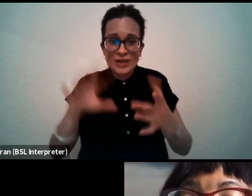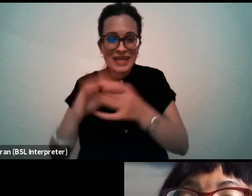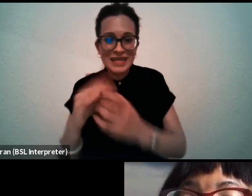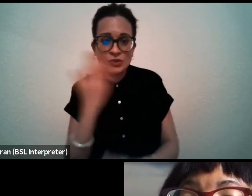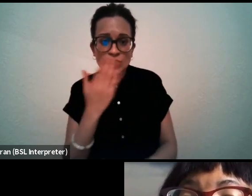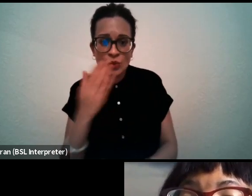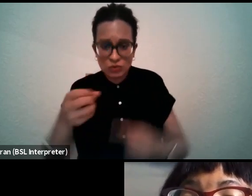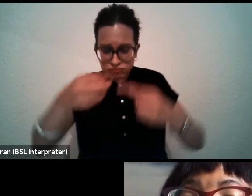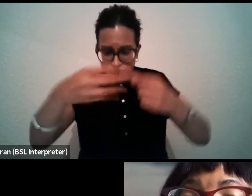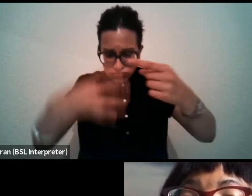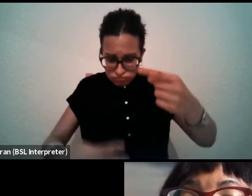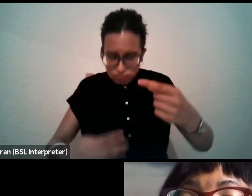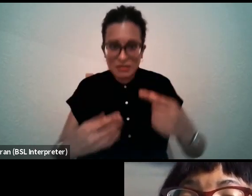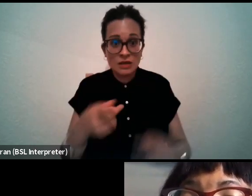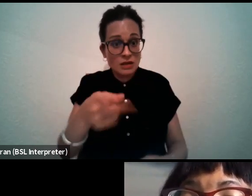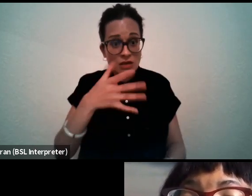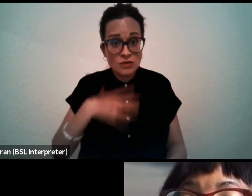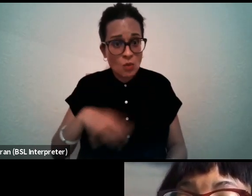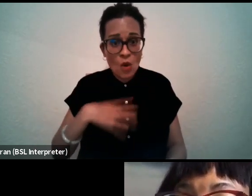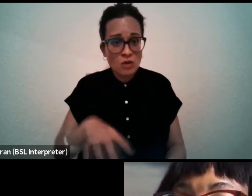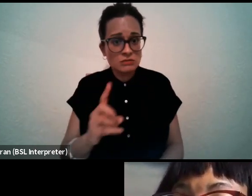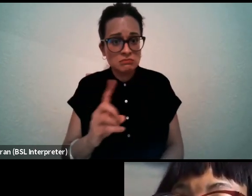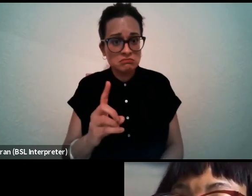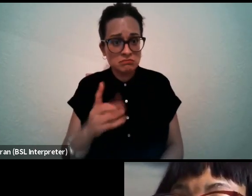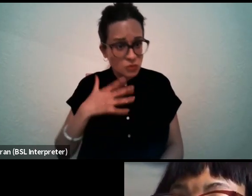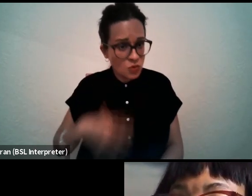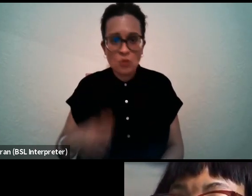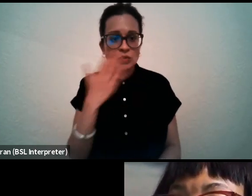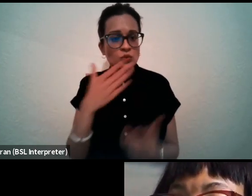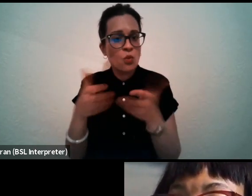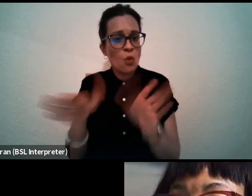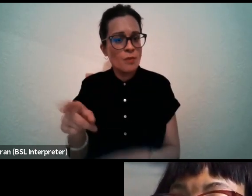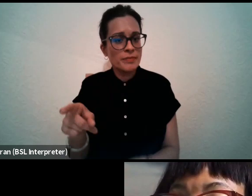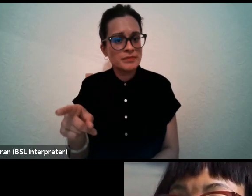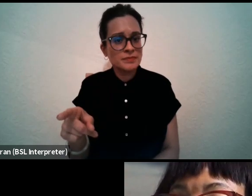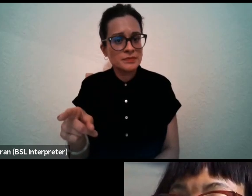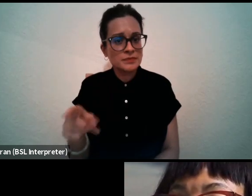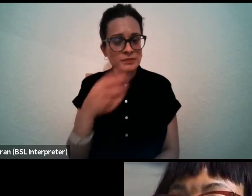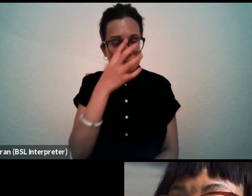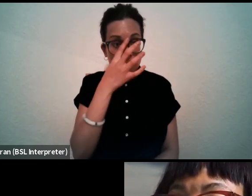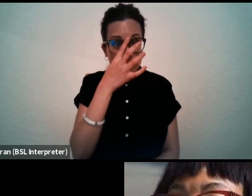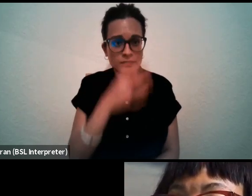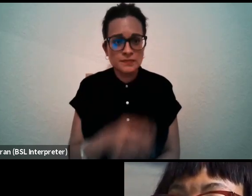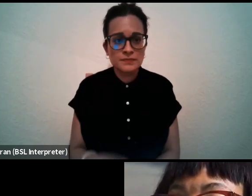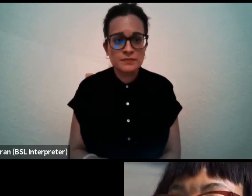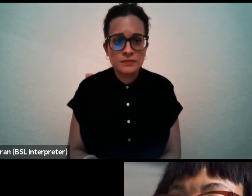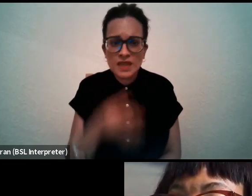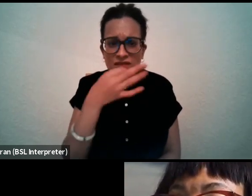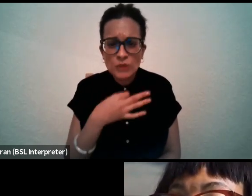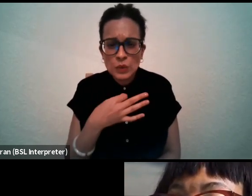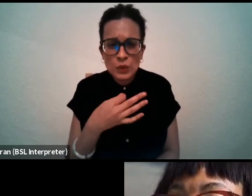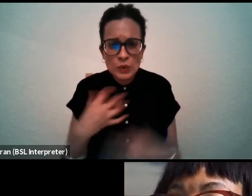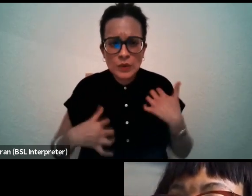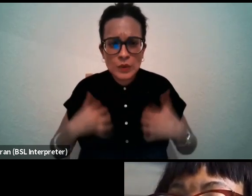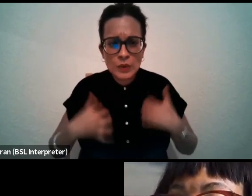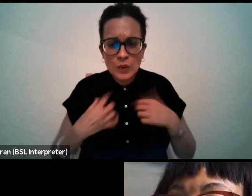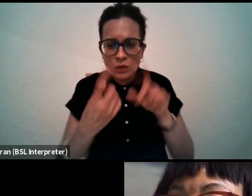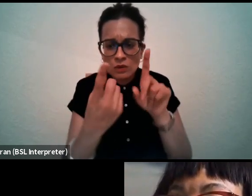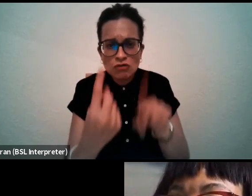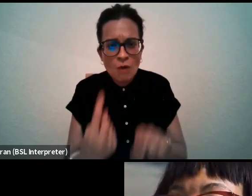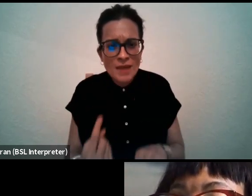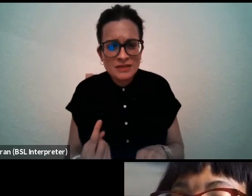many people just don't want the schools to be reopened on the 1st of June. So there's a few interesting comments that people have said,